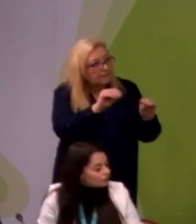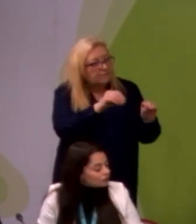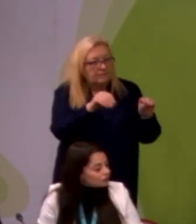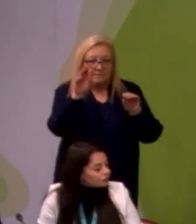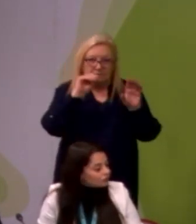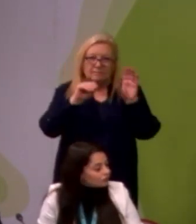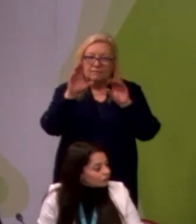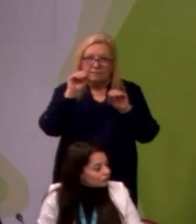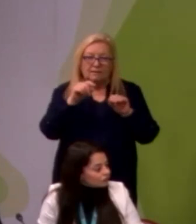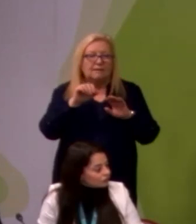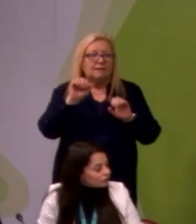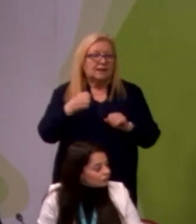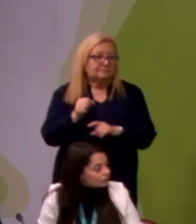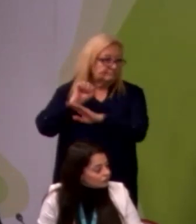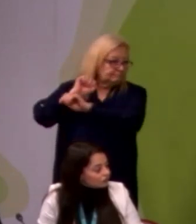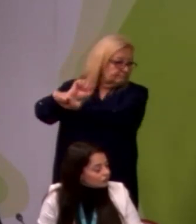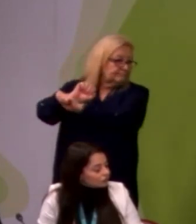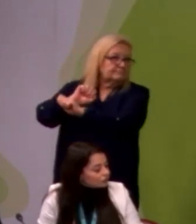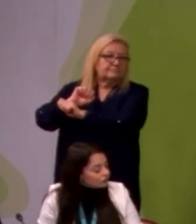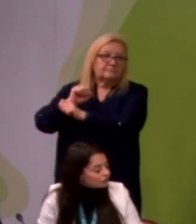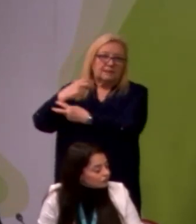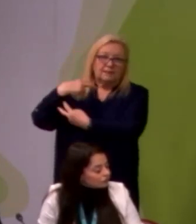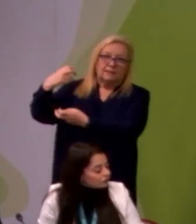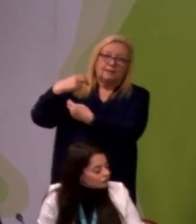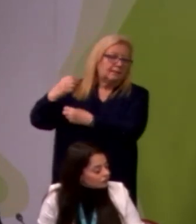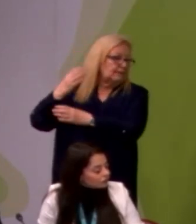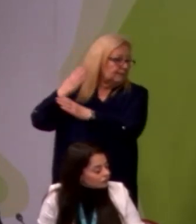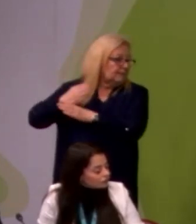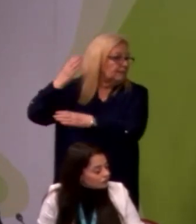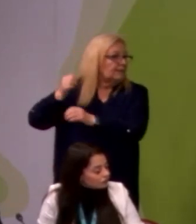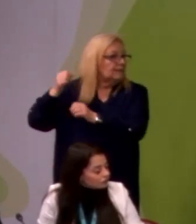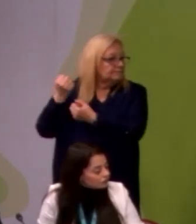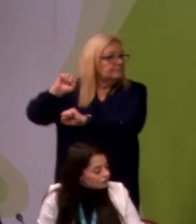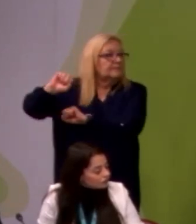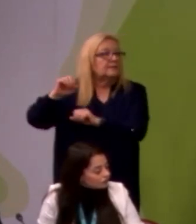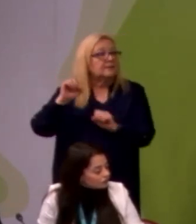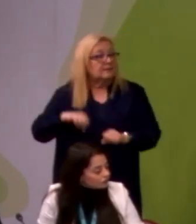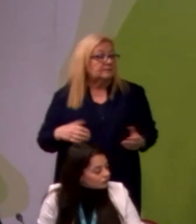against the exploitation. And Nikki particularly focused on